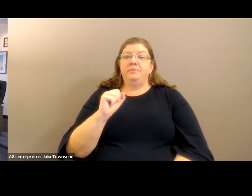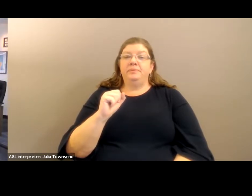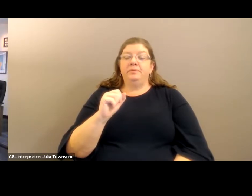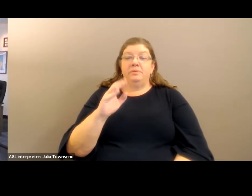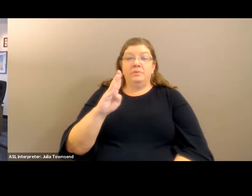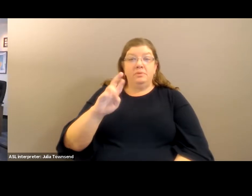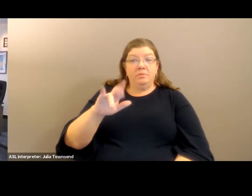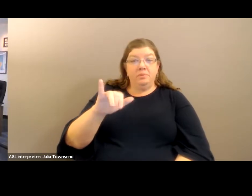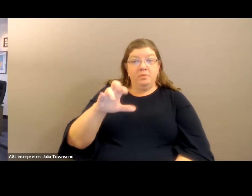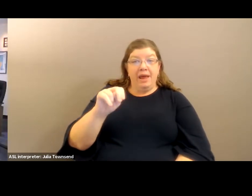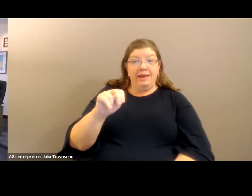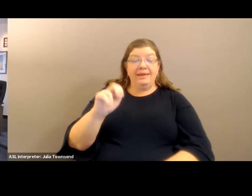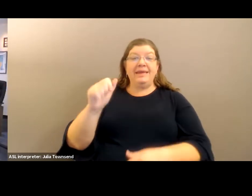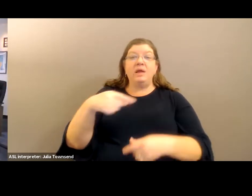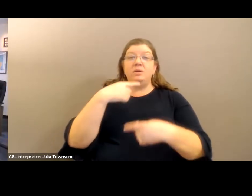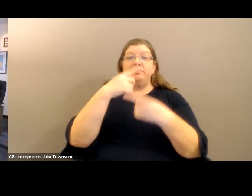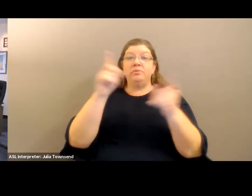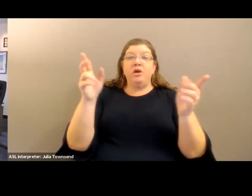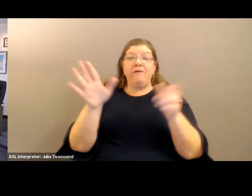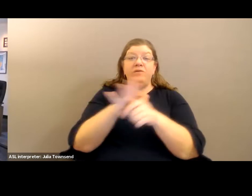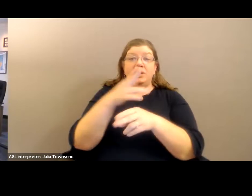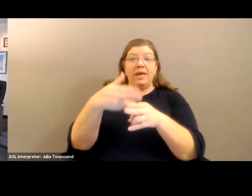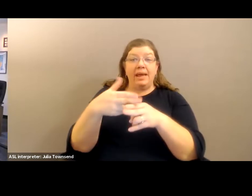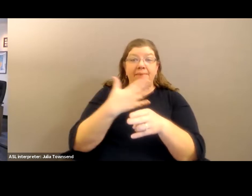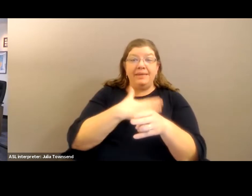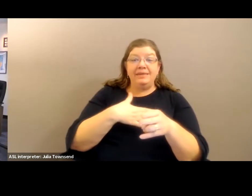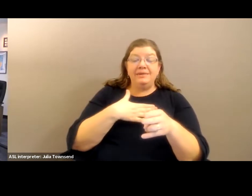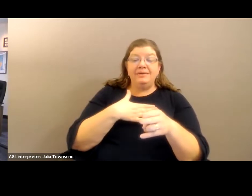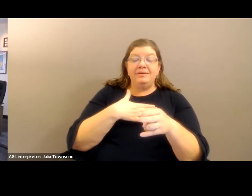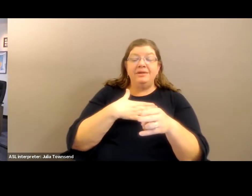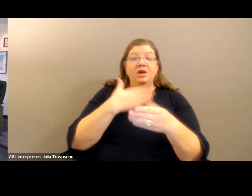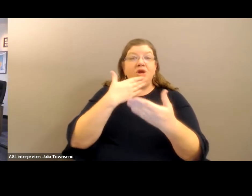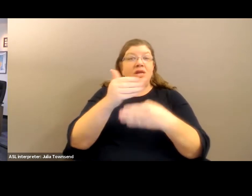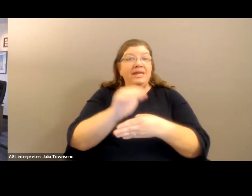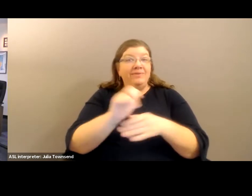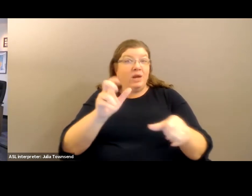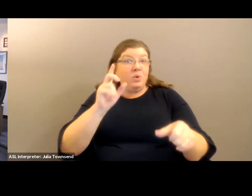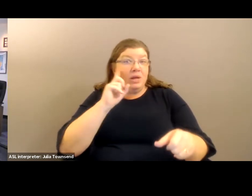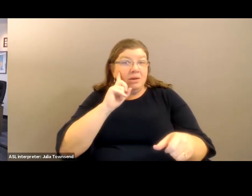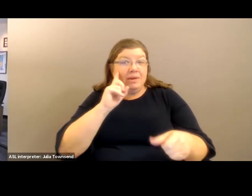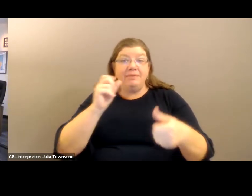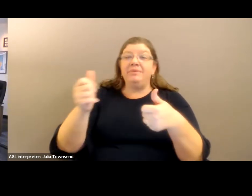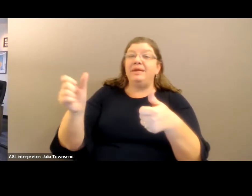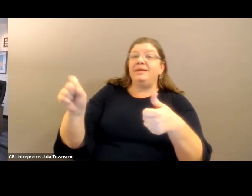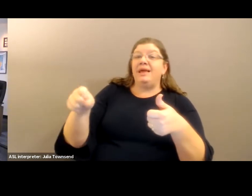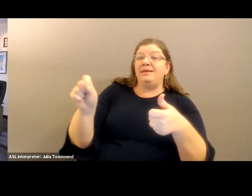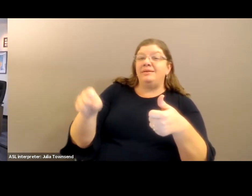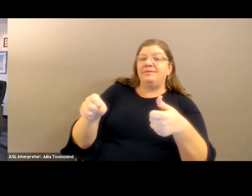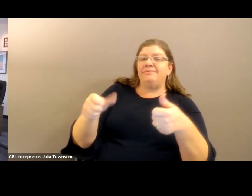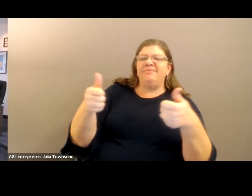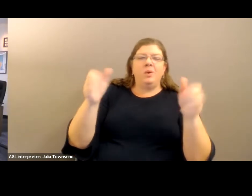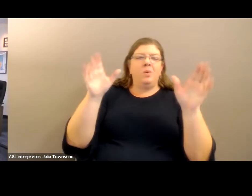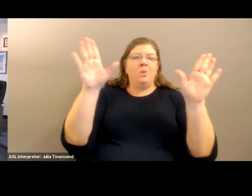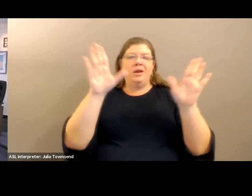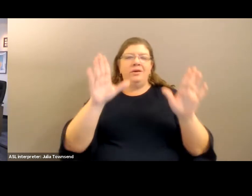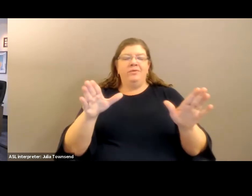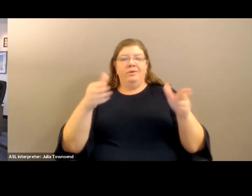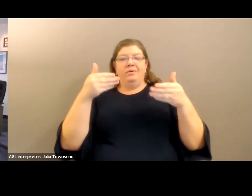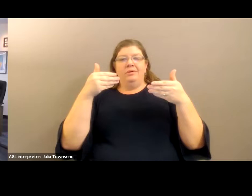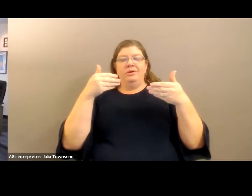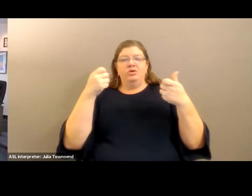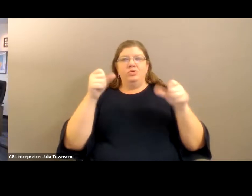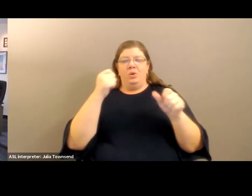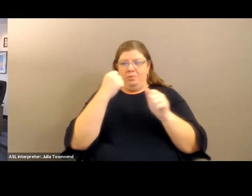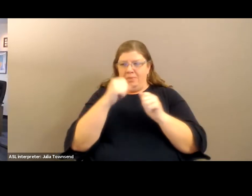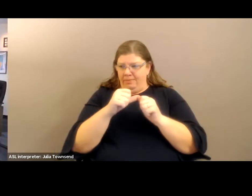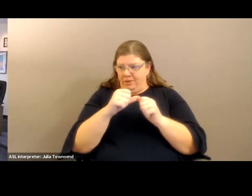Brian, if you can please state your full name. Evening, guys. Can you hear me? Yes. Oh, wonderful. So I'm trying to remember where